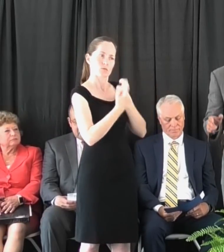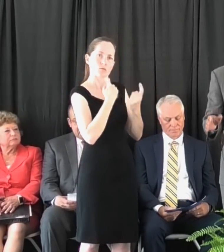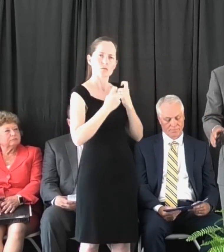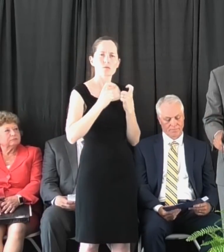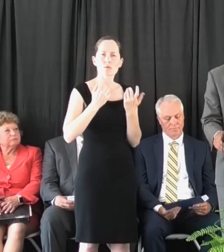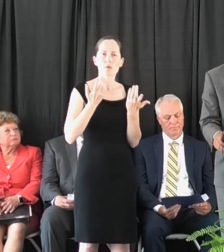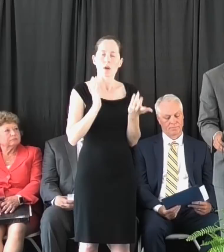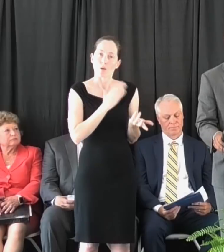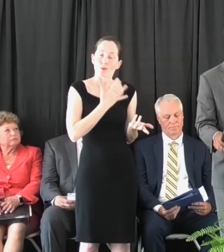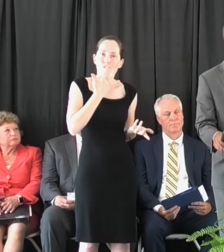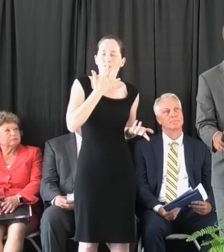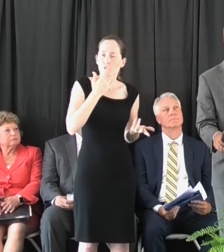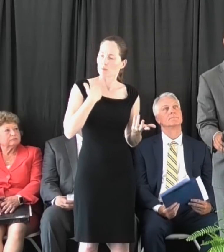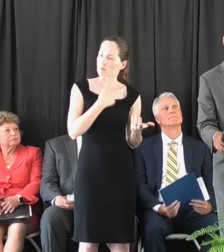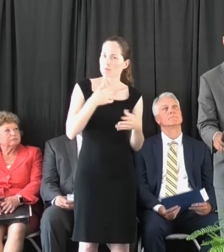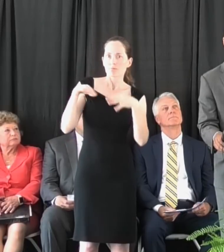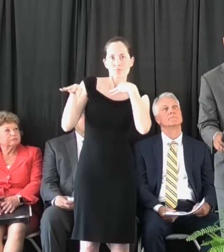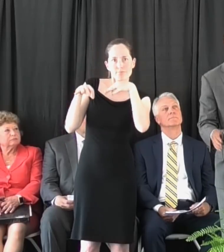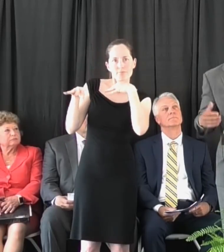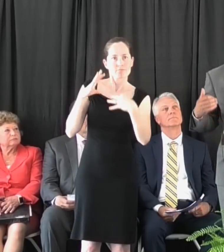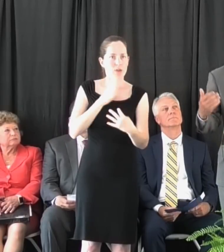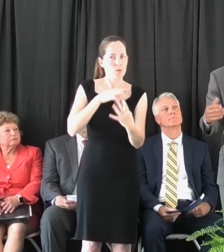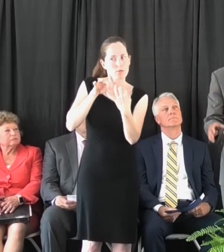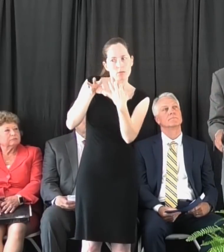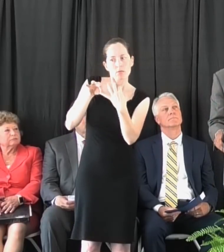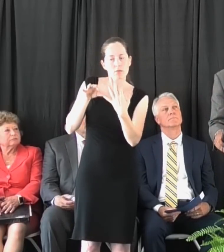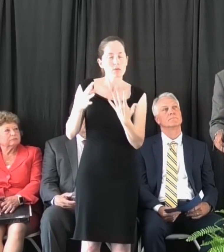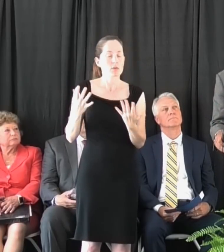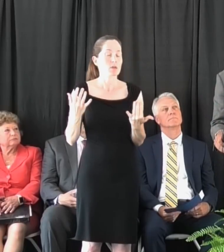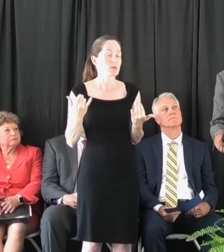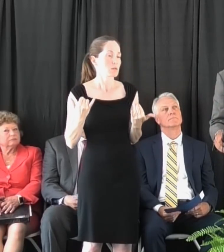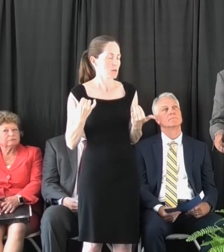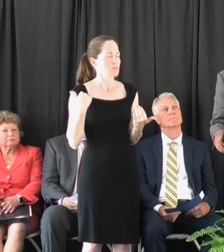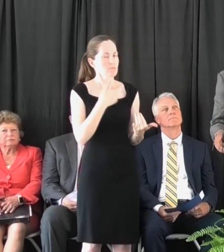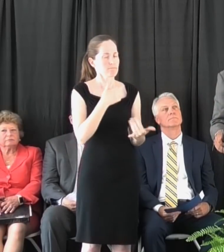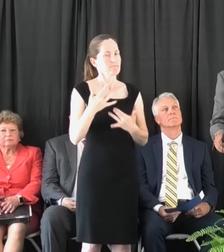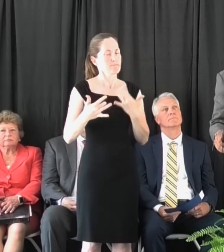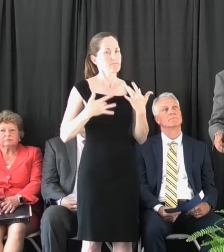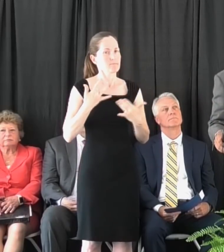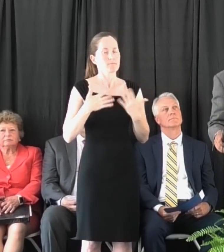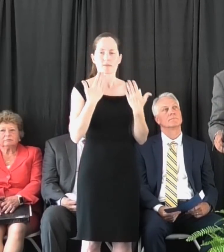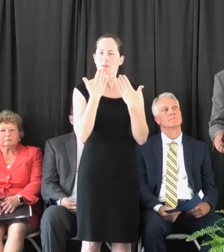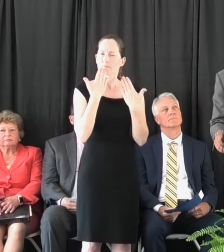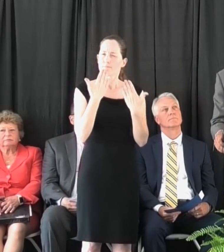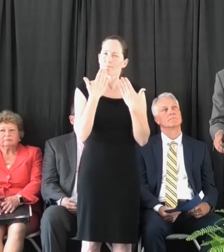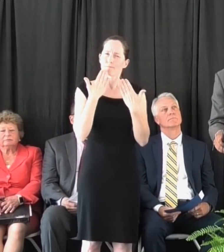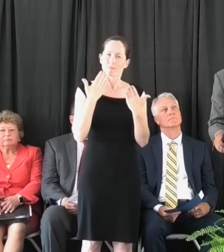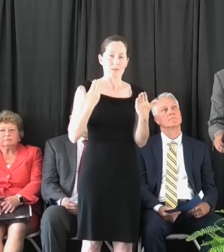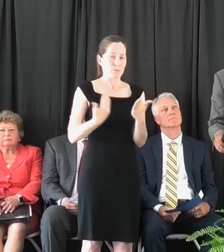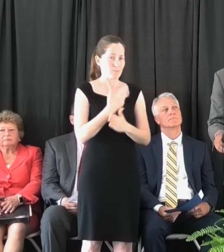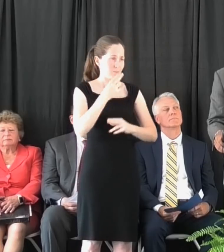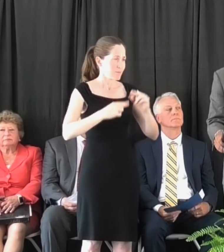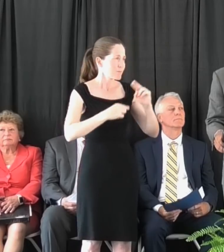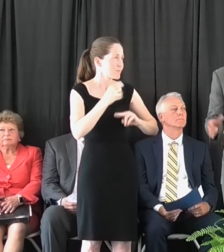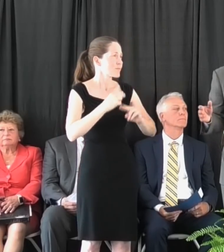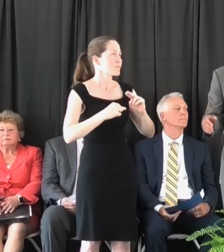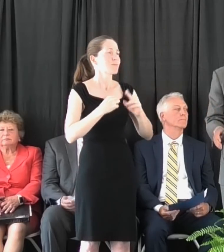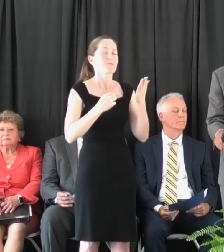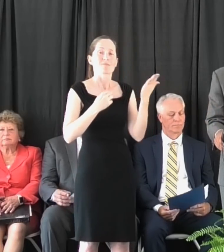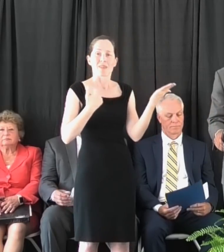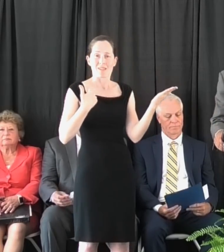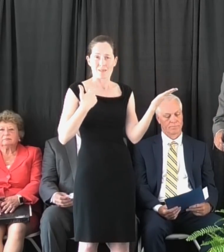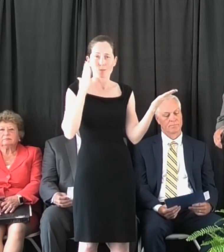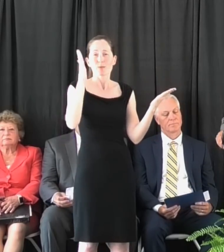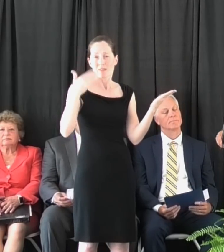courtrooms. So for all these reasons, I'm incredibly grateful, and we are all, as Prince Attorney's Office, incredibly grateful to have a new building, a new facility, and I look